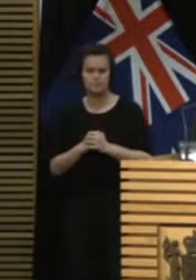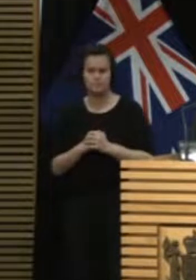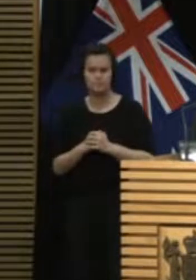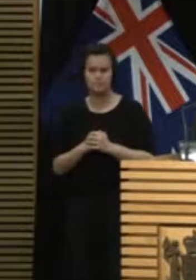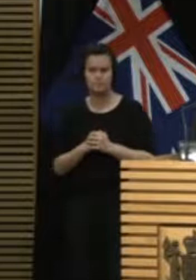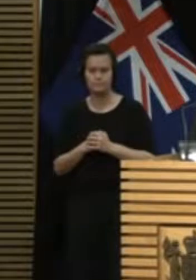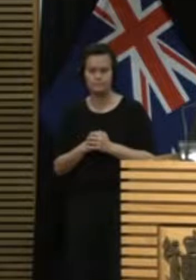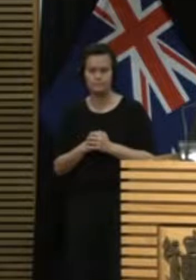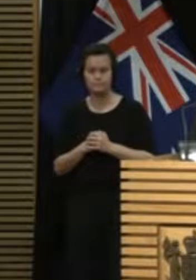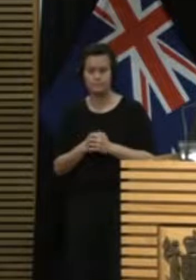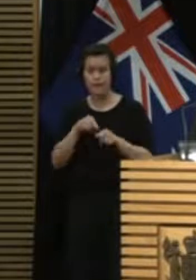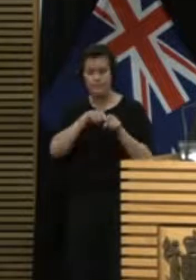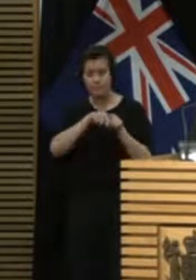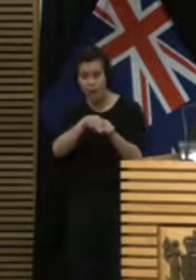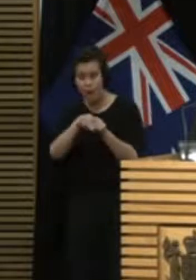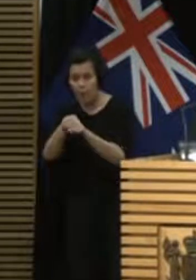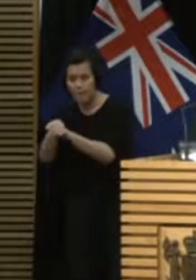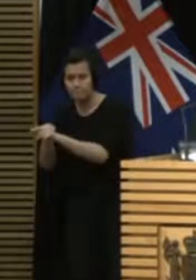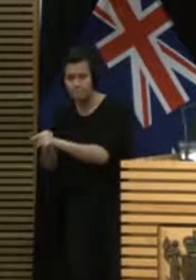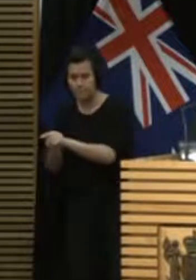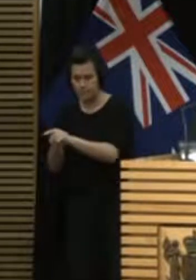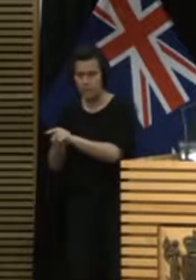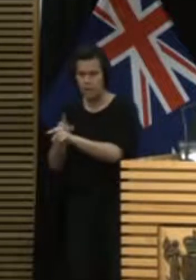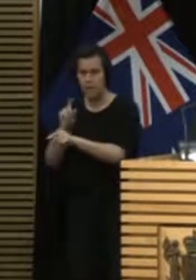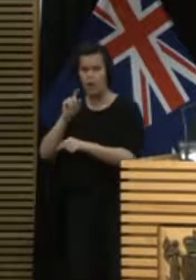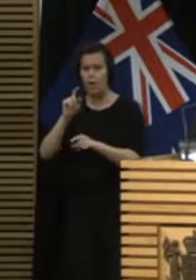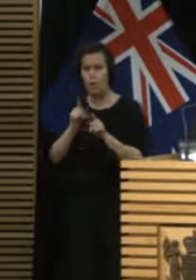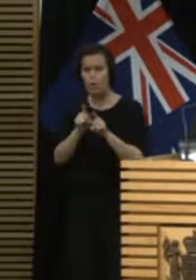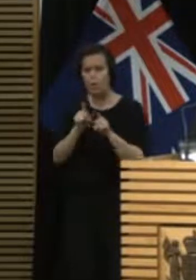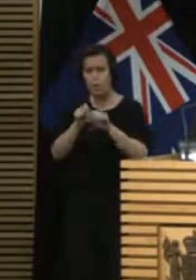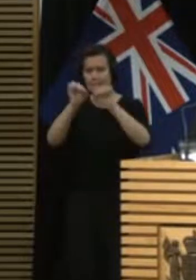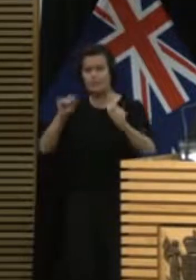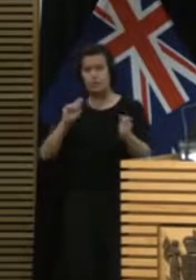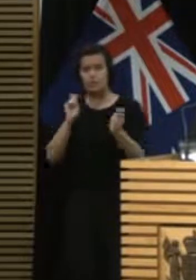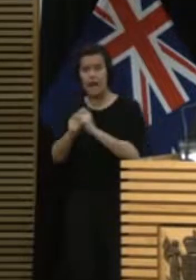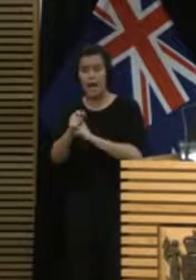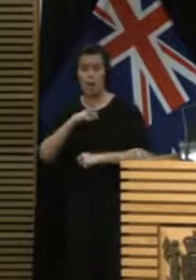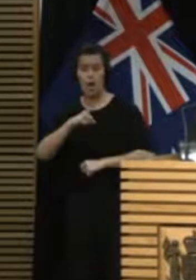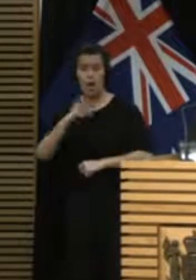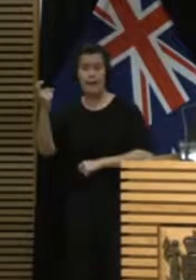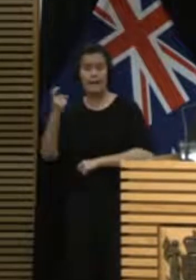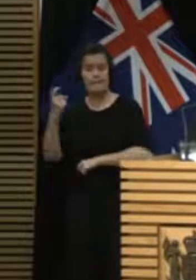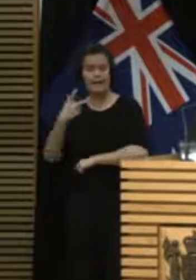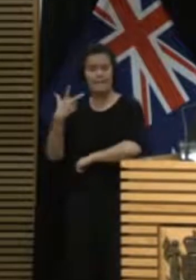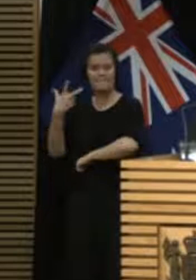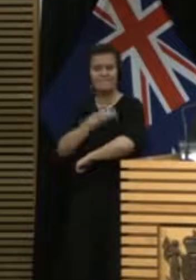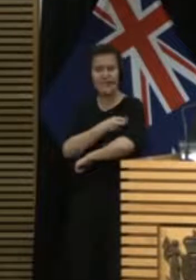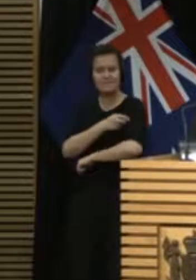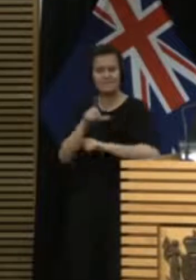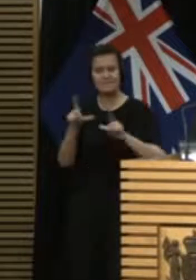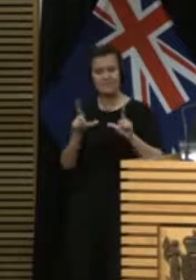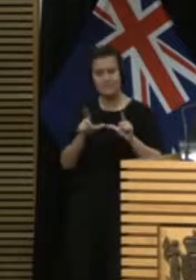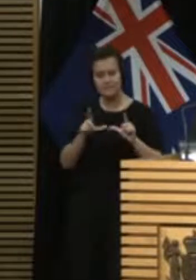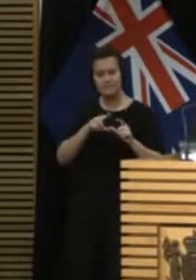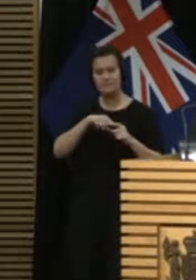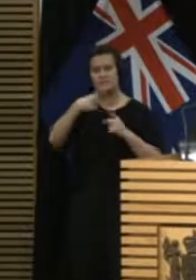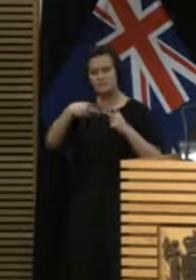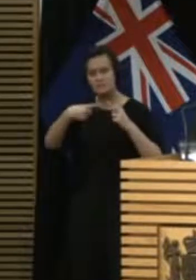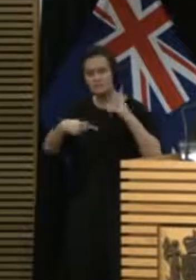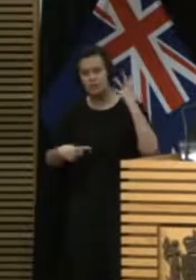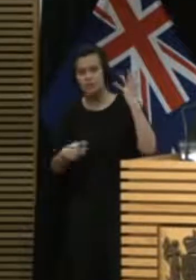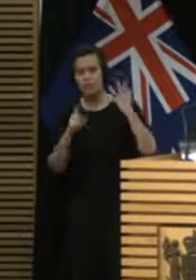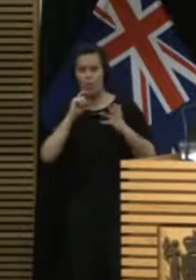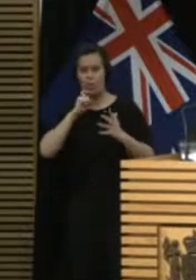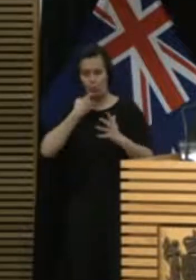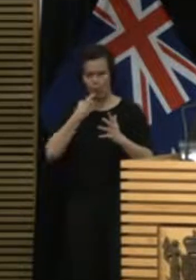the contact tracing system depending on the vaccination status of both cases and contacts as well. And so we're adapting the system really